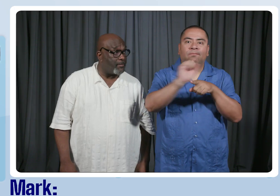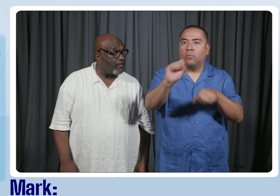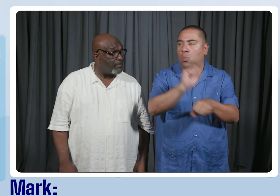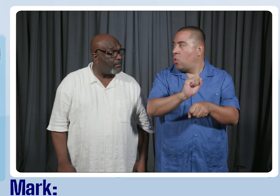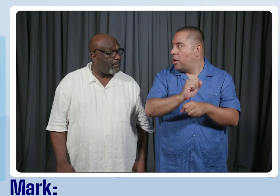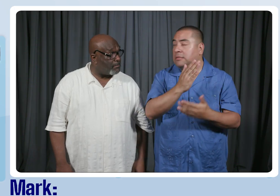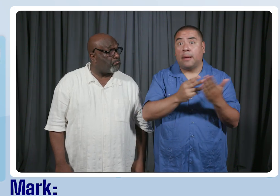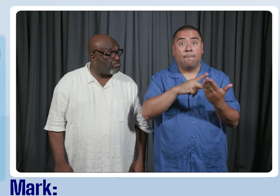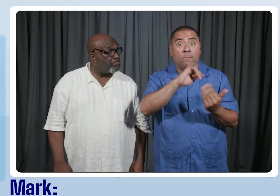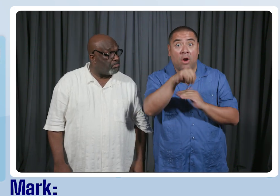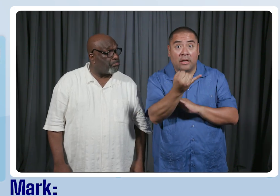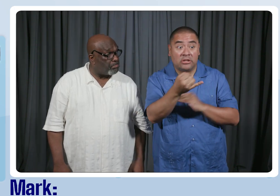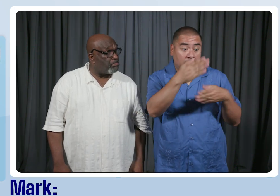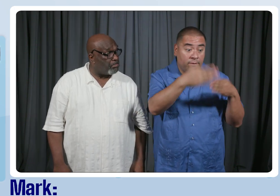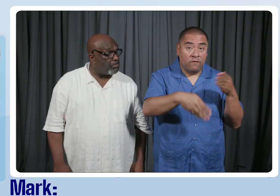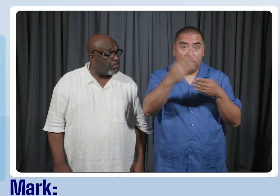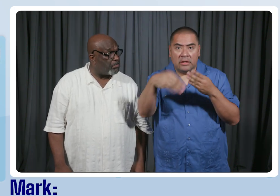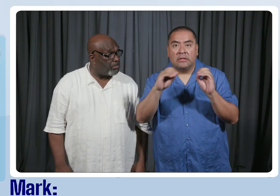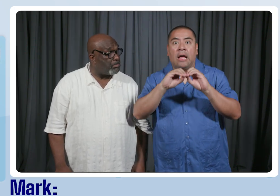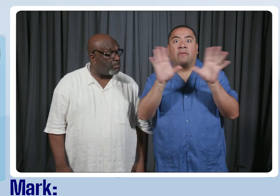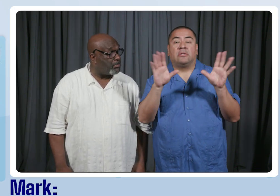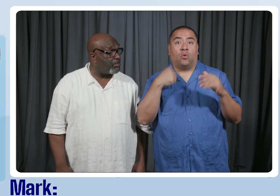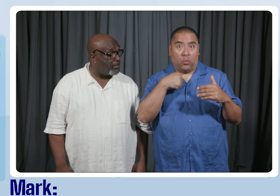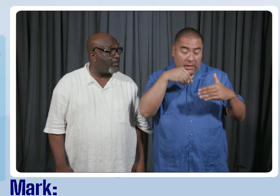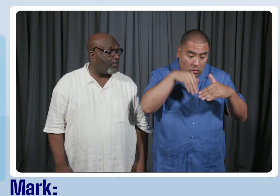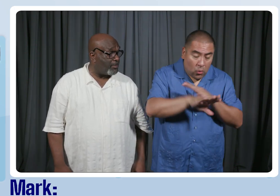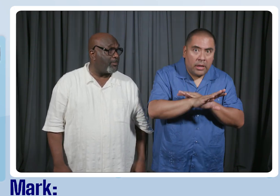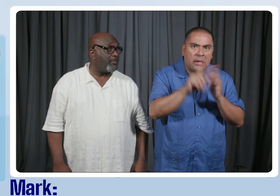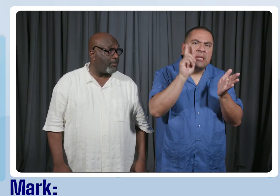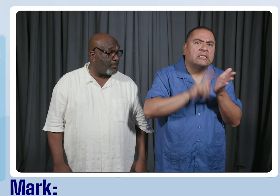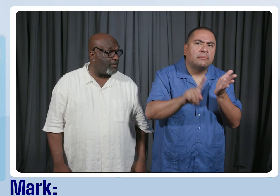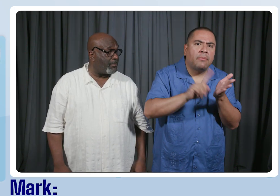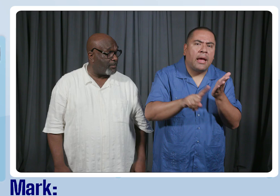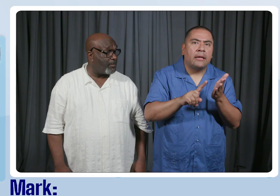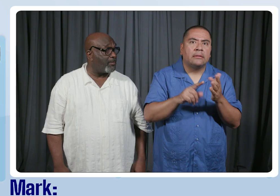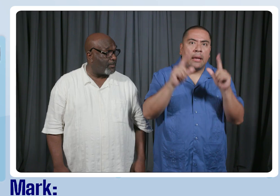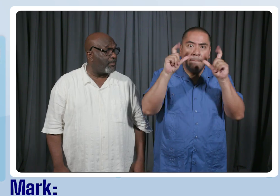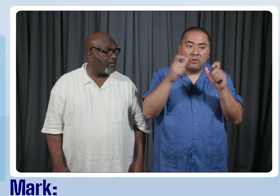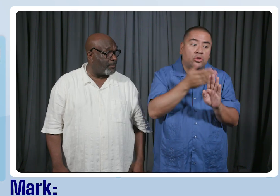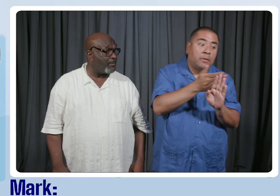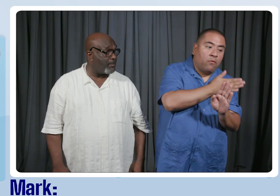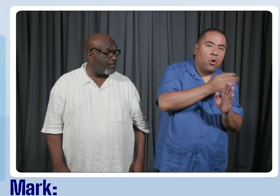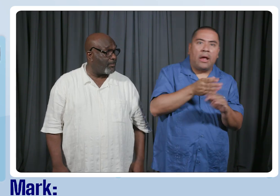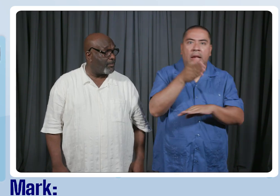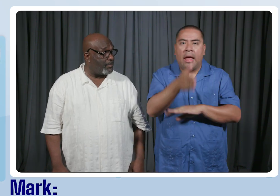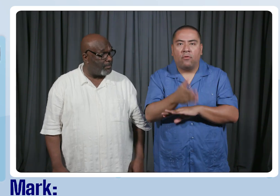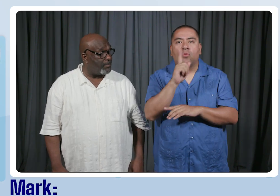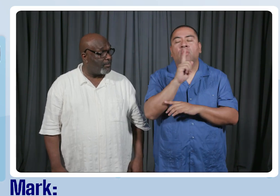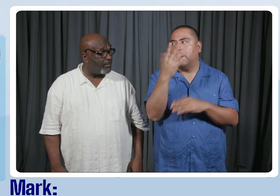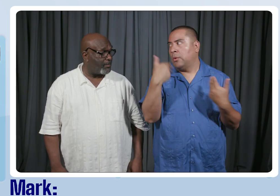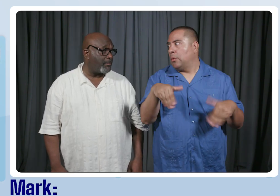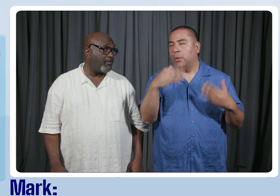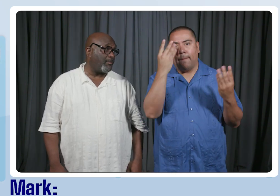projects we get done, when obviously we go out and do the inspections and take those pictures and those before and those afters, they really look beautiful. I